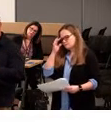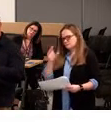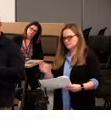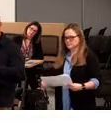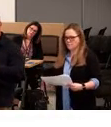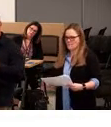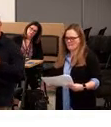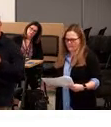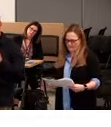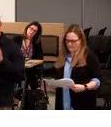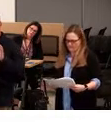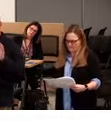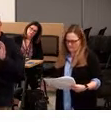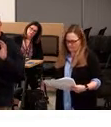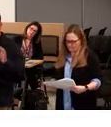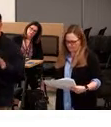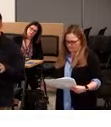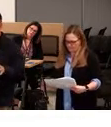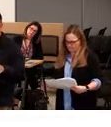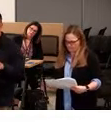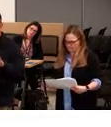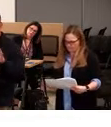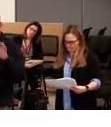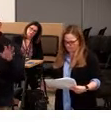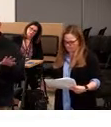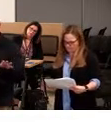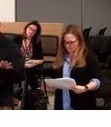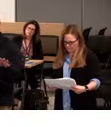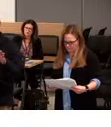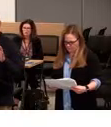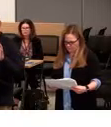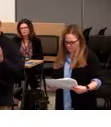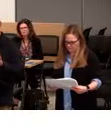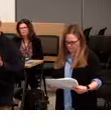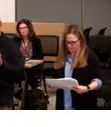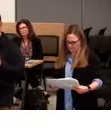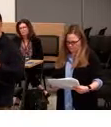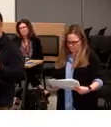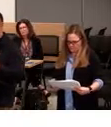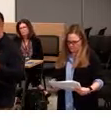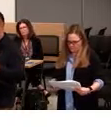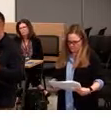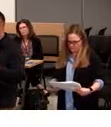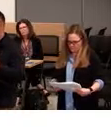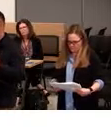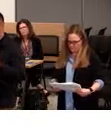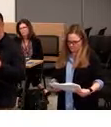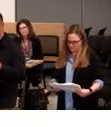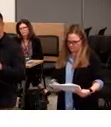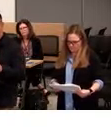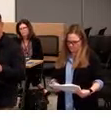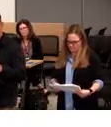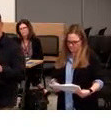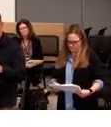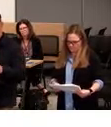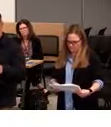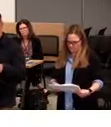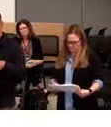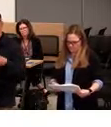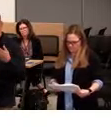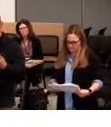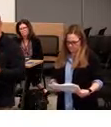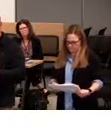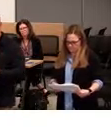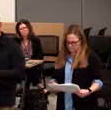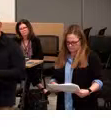event. The impact data across all the board is really just affirming the structures that we put in place to